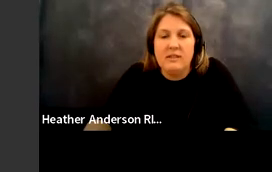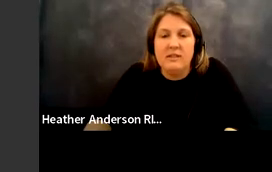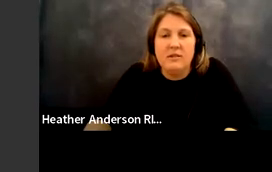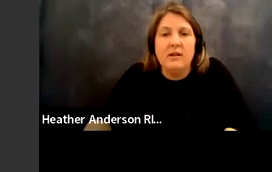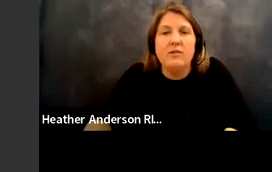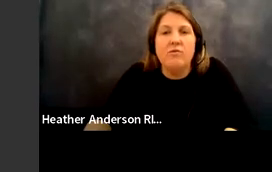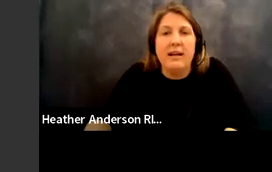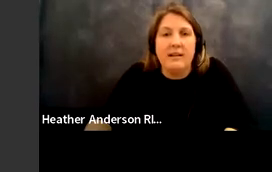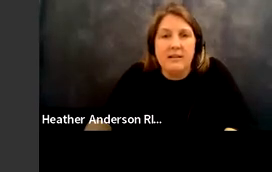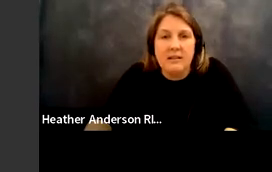This is Rain.